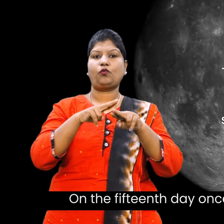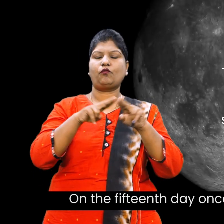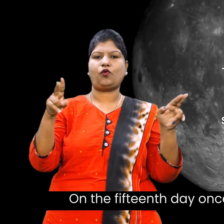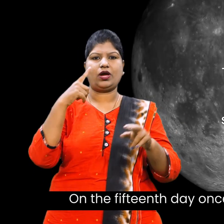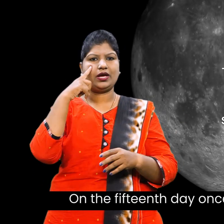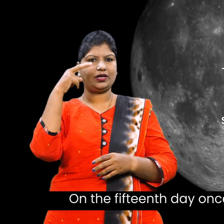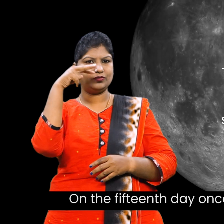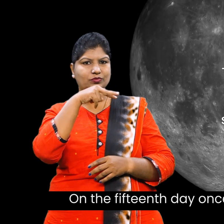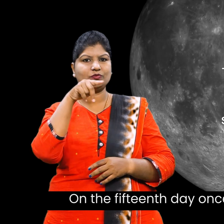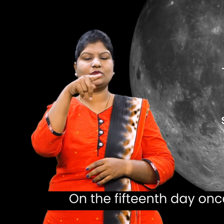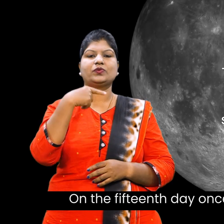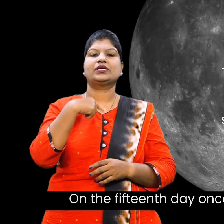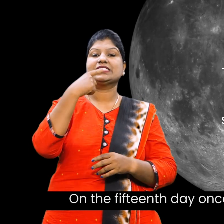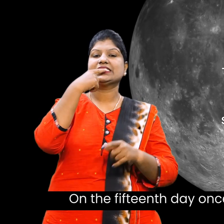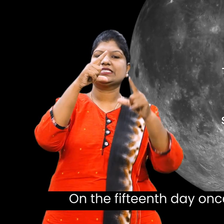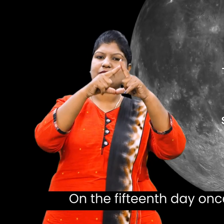moon.